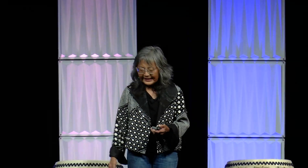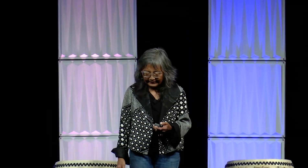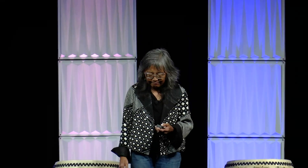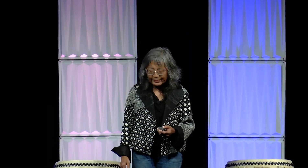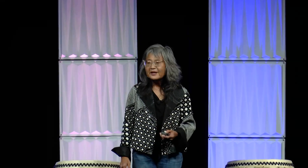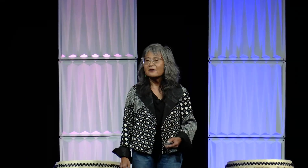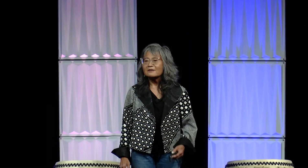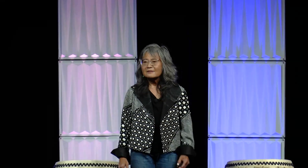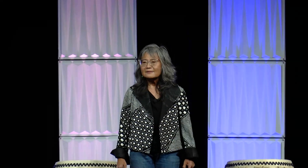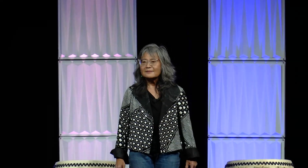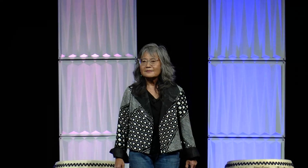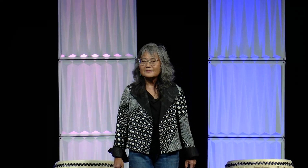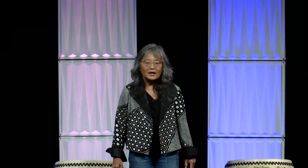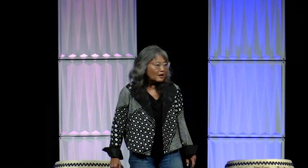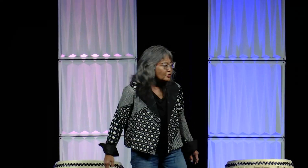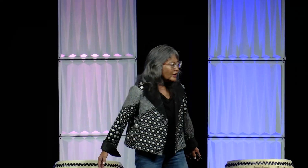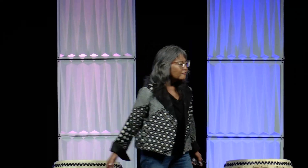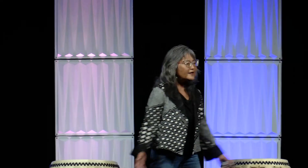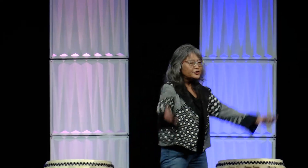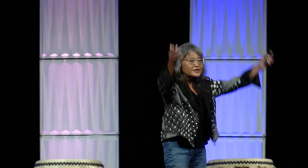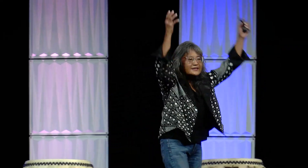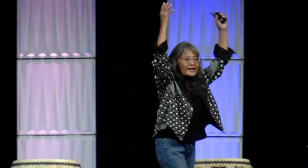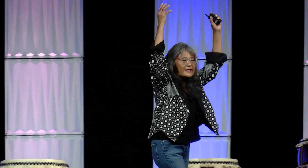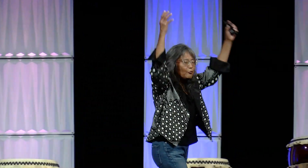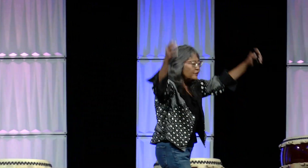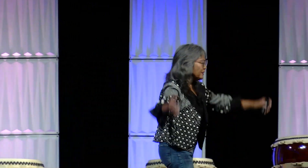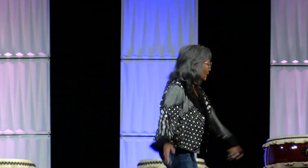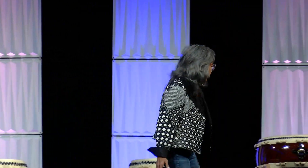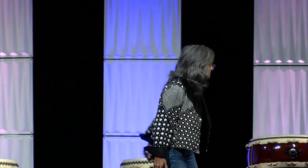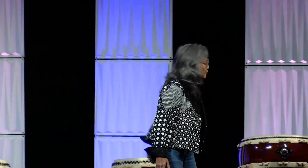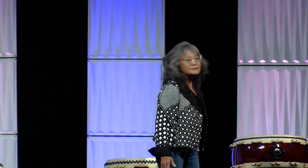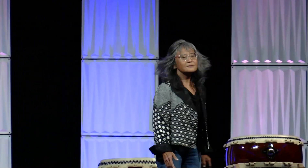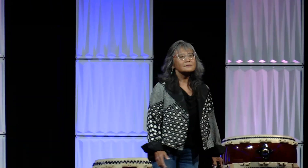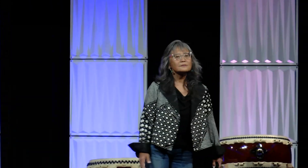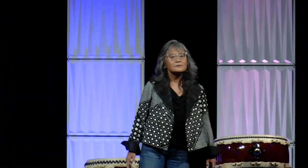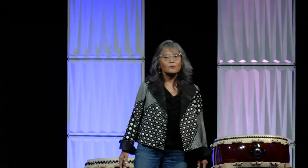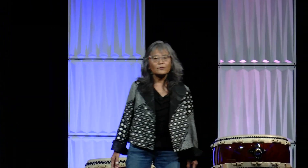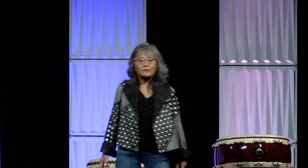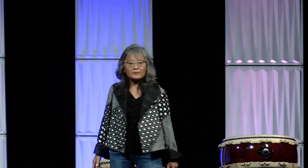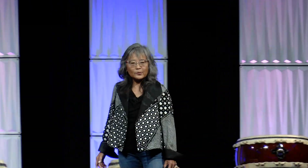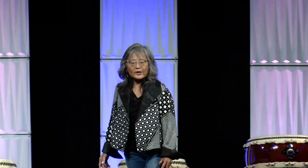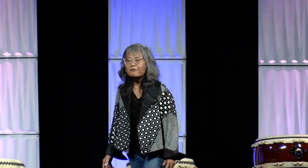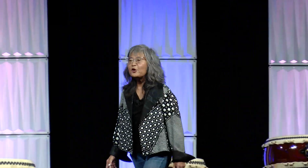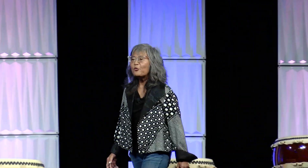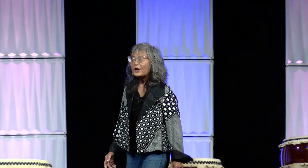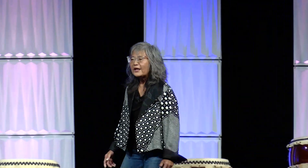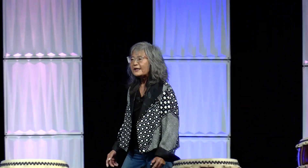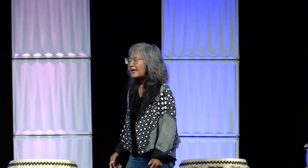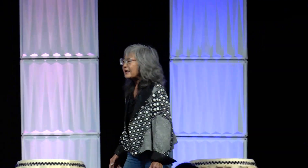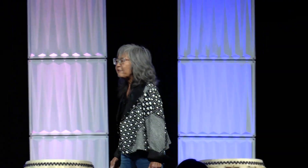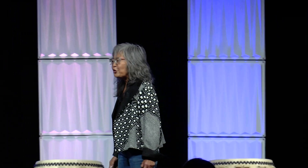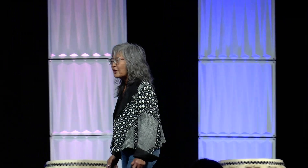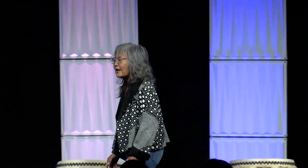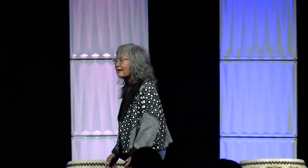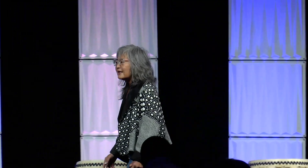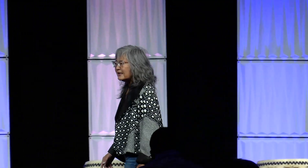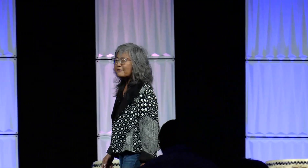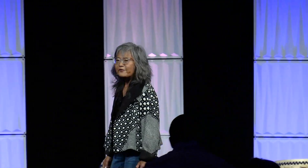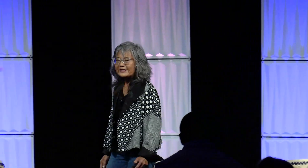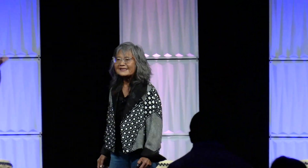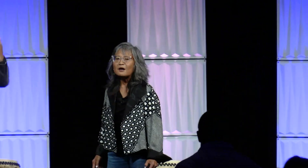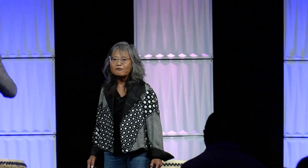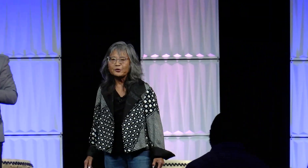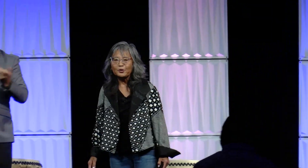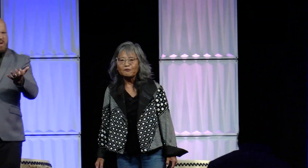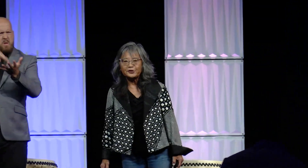and get bigger. So I invite you to stand up with me right now. If you're willing and if